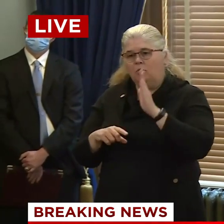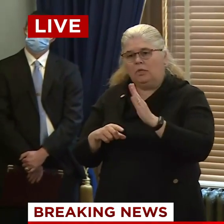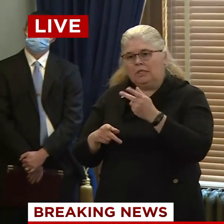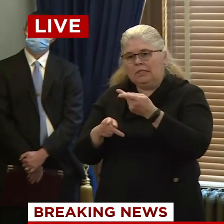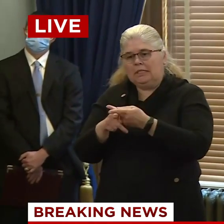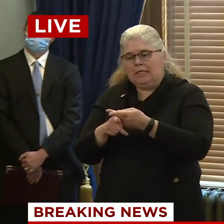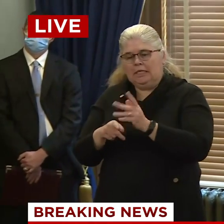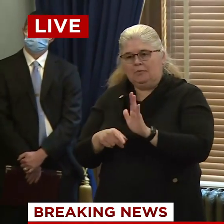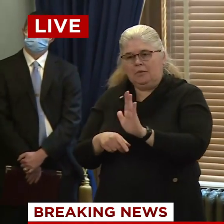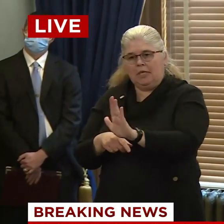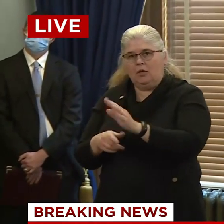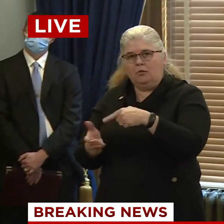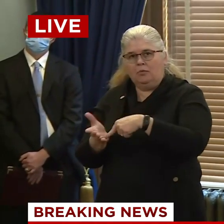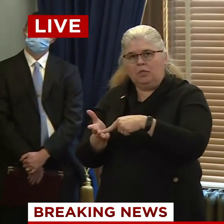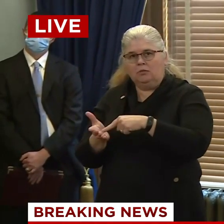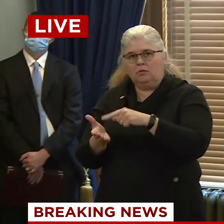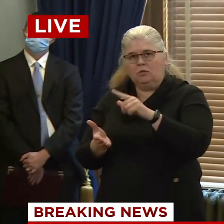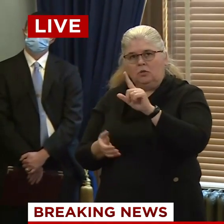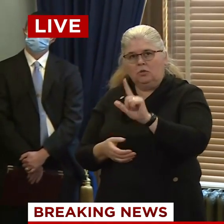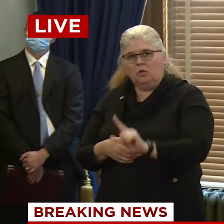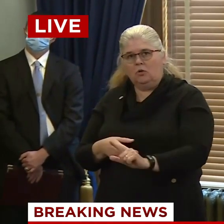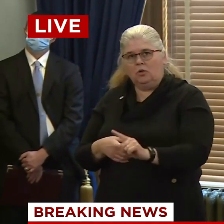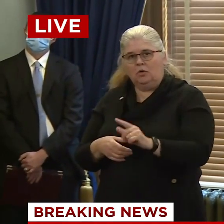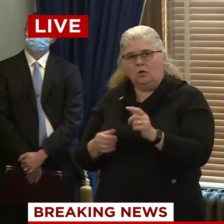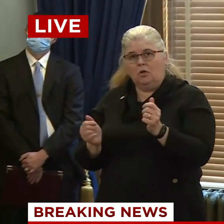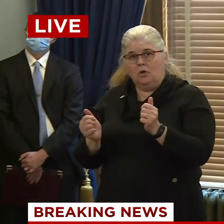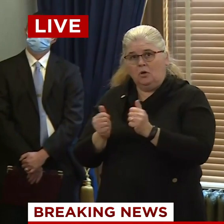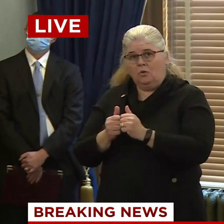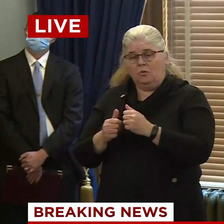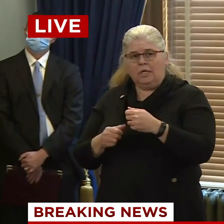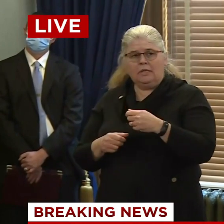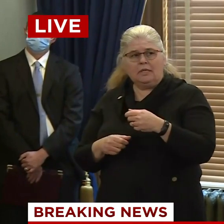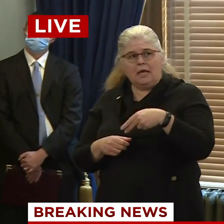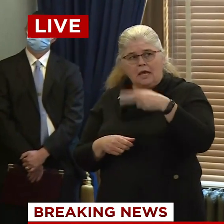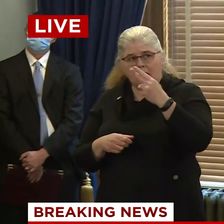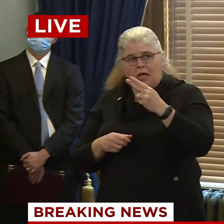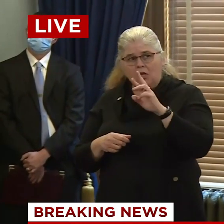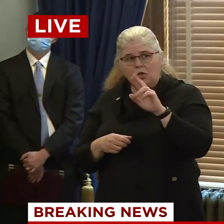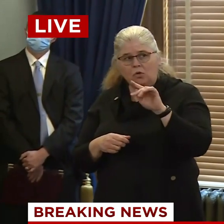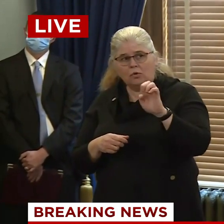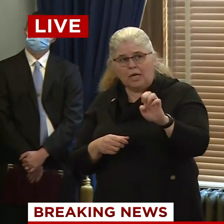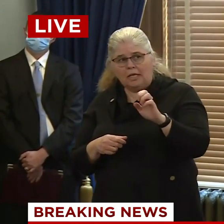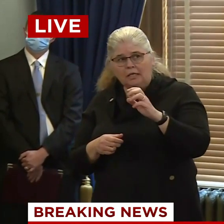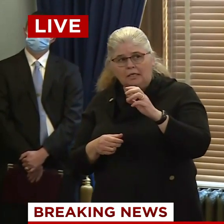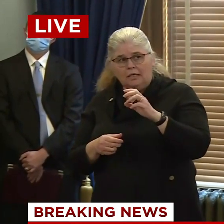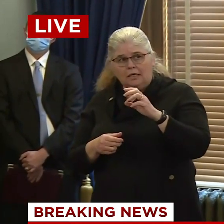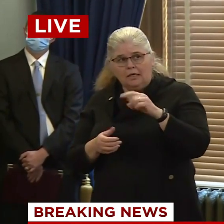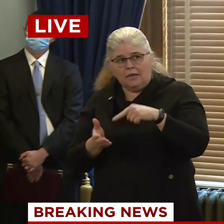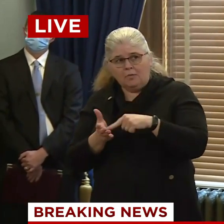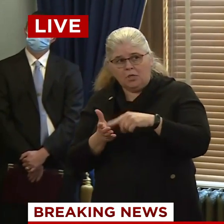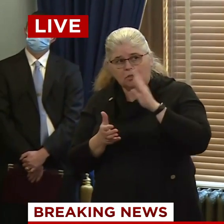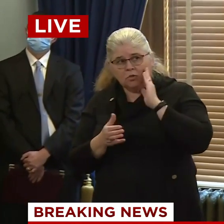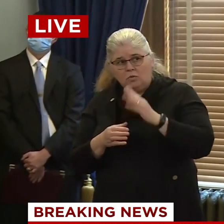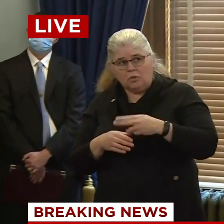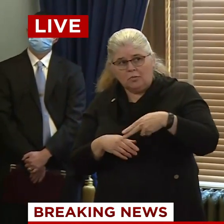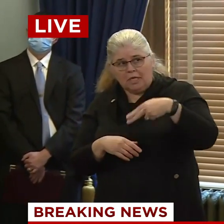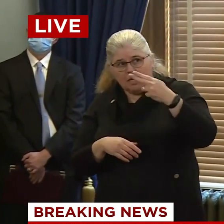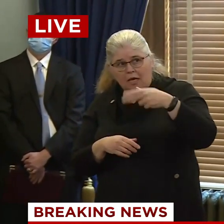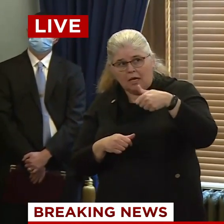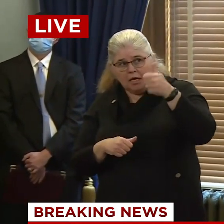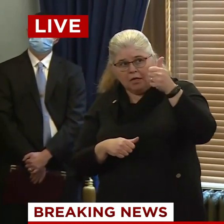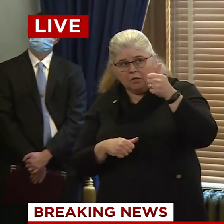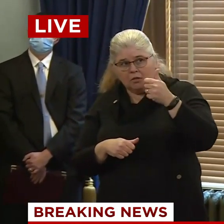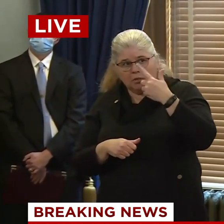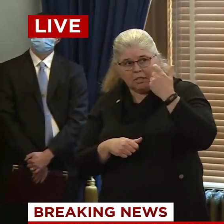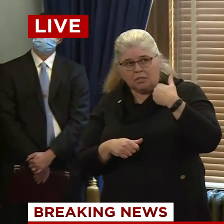keep their bills down. With that higher rate, though, automatically the bills are going to be up because we're having to pay more, right?